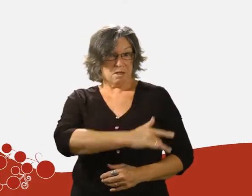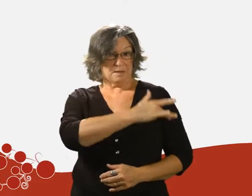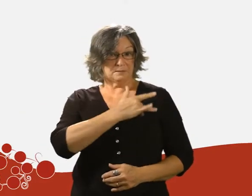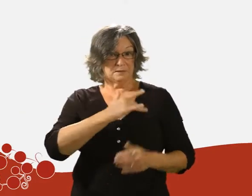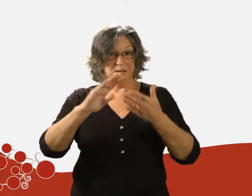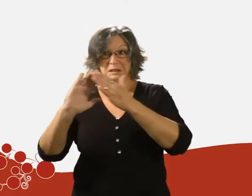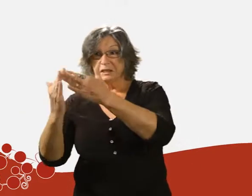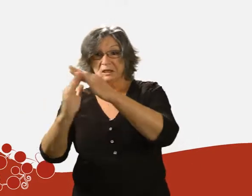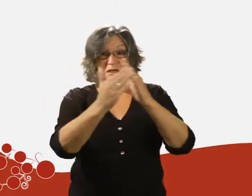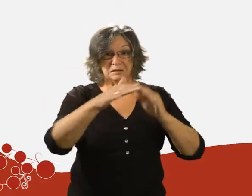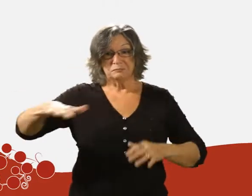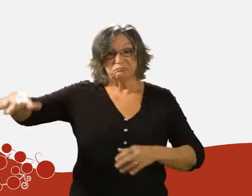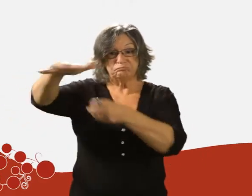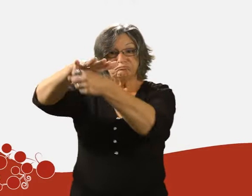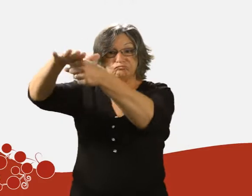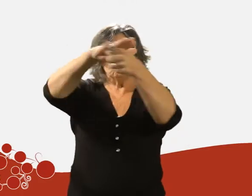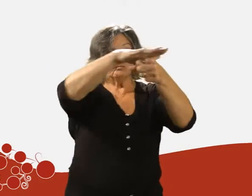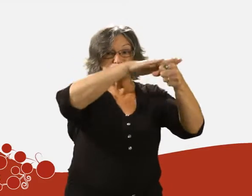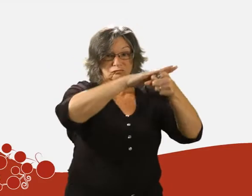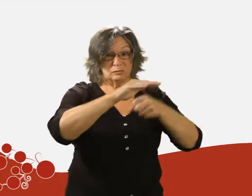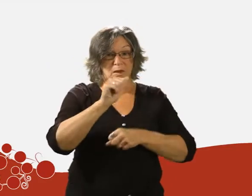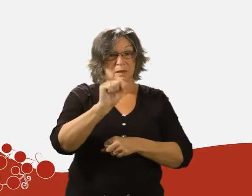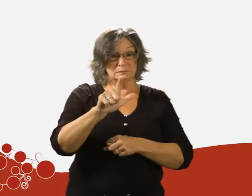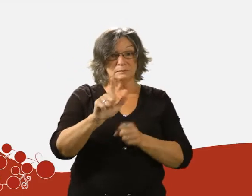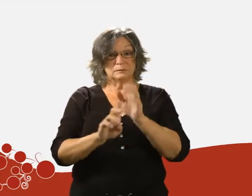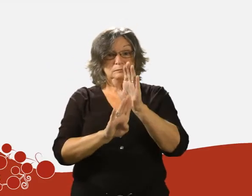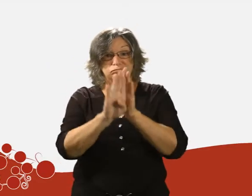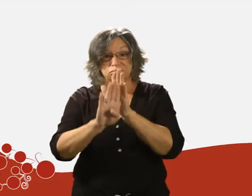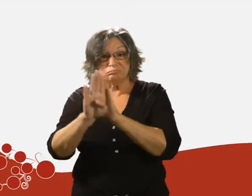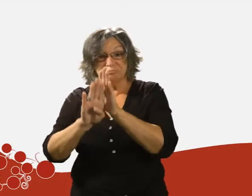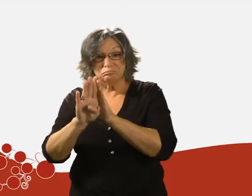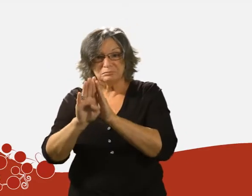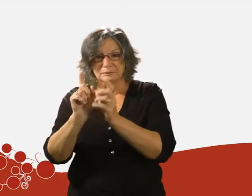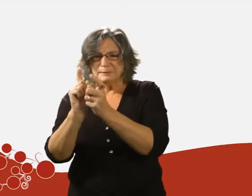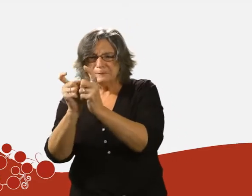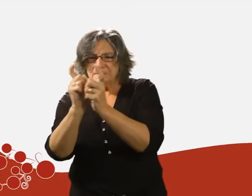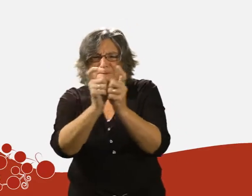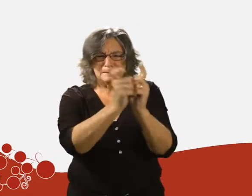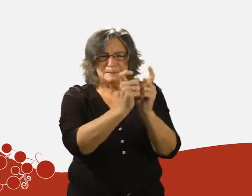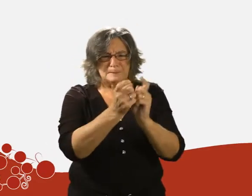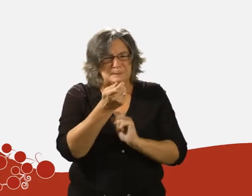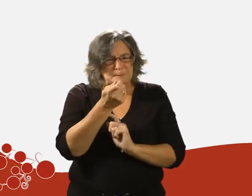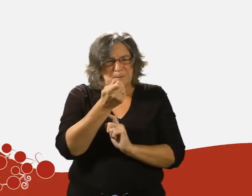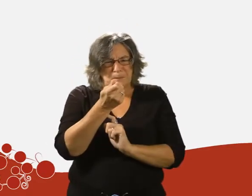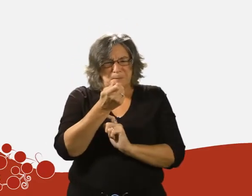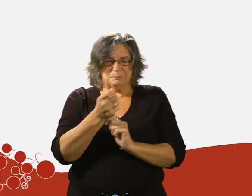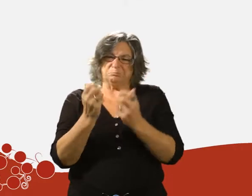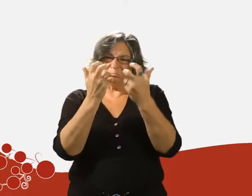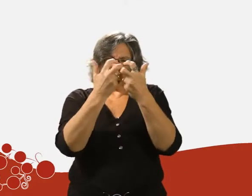Canadian-based signs, and in some cases, signs used in different provinces or even cities. This is because ASL has grown